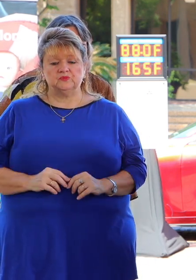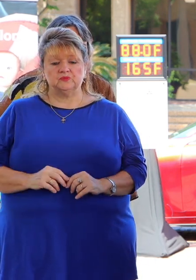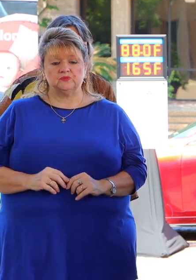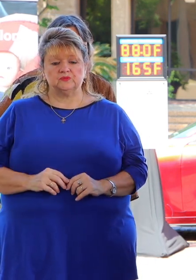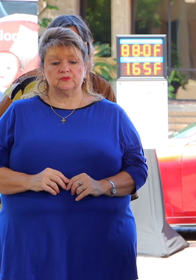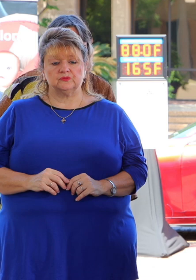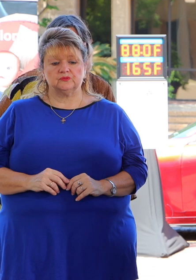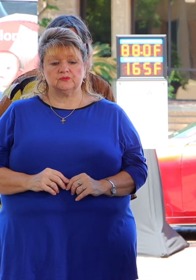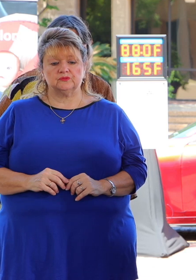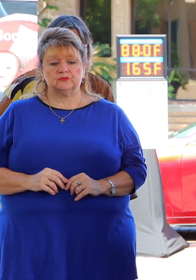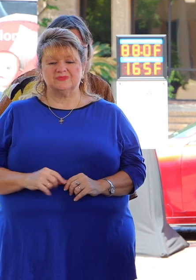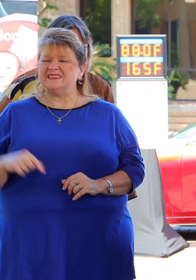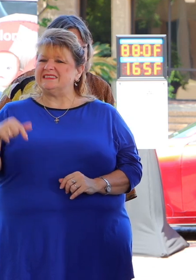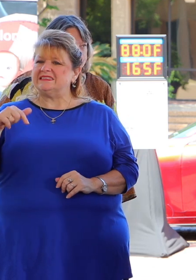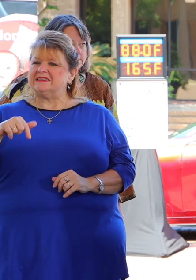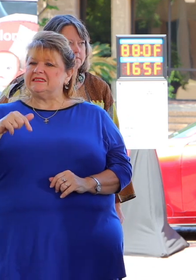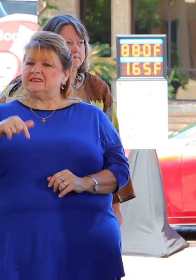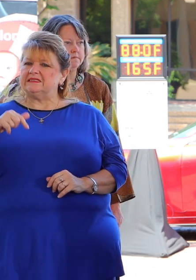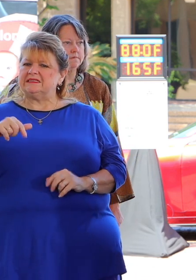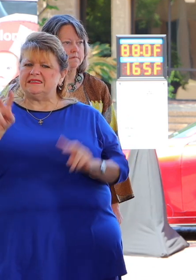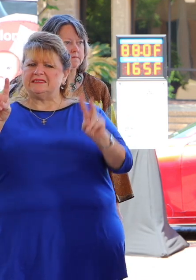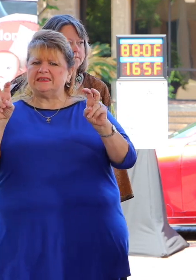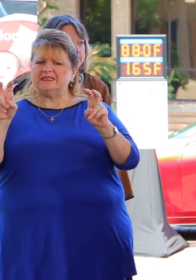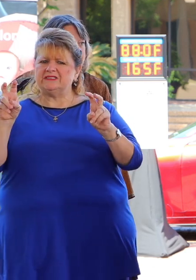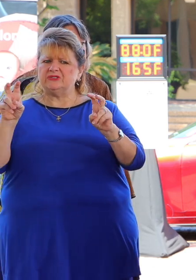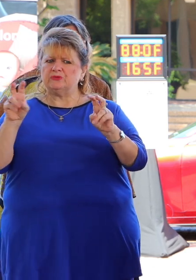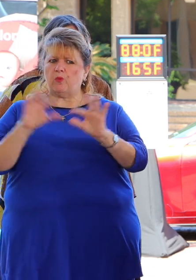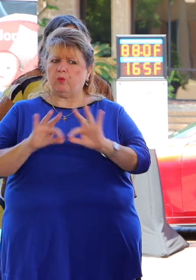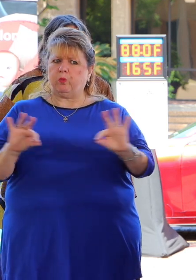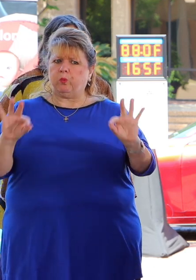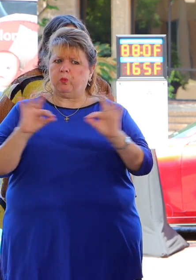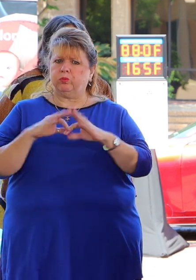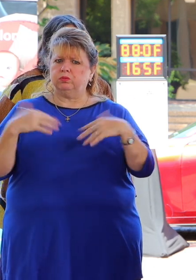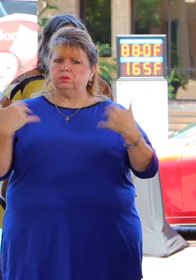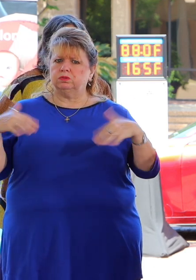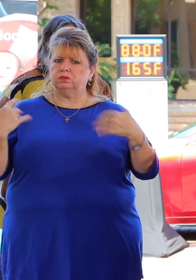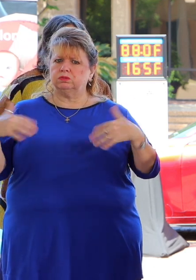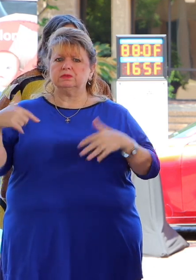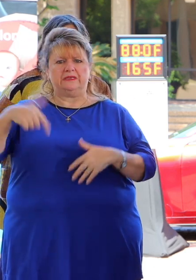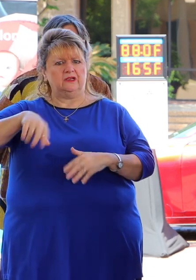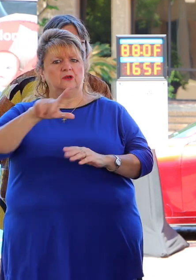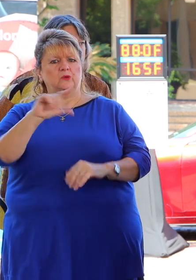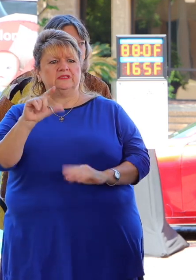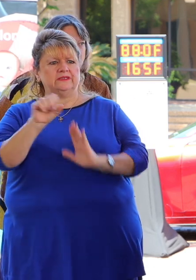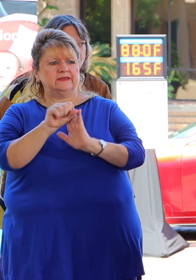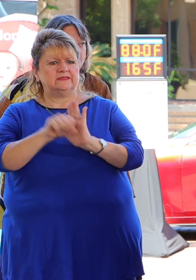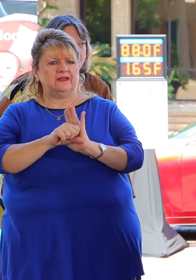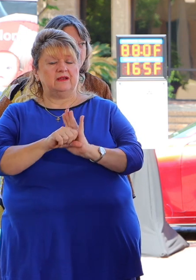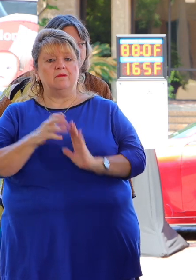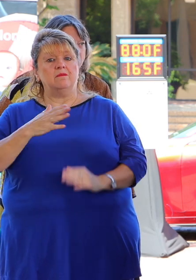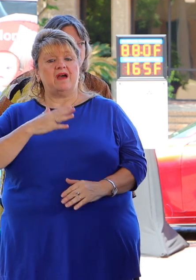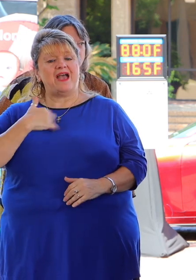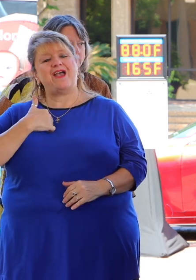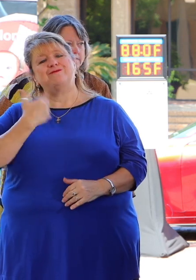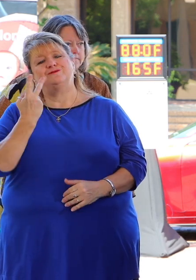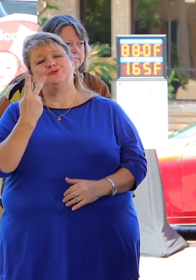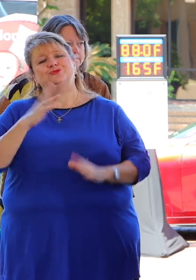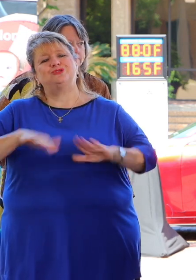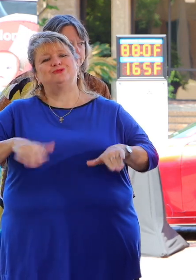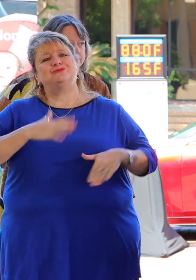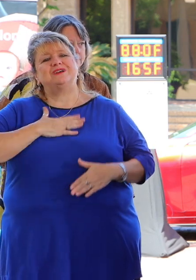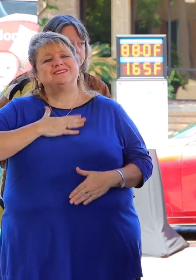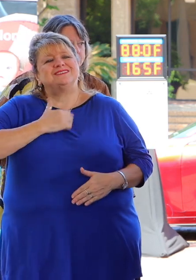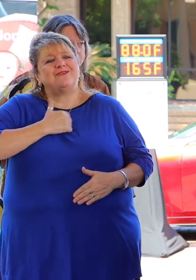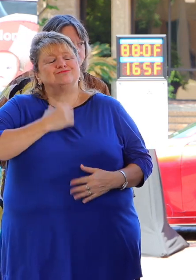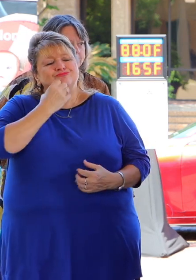This is a really significant issue in our state. And as a father of two, I can only